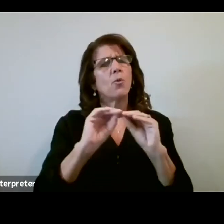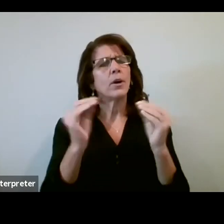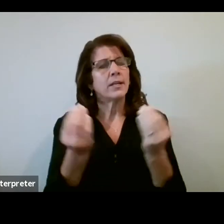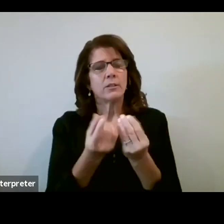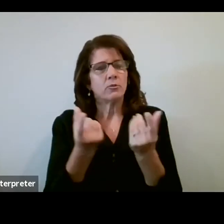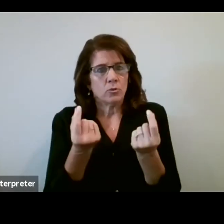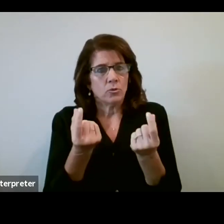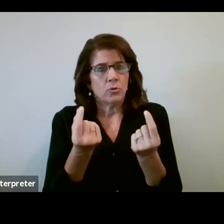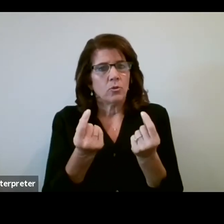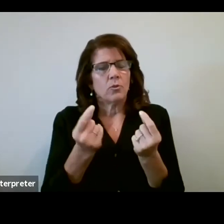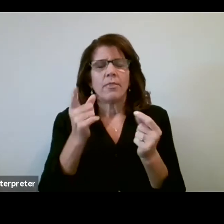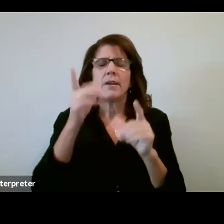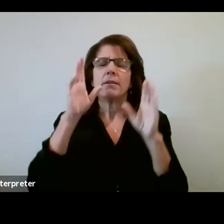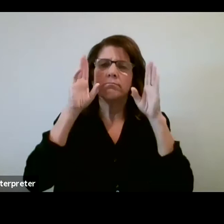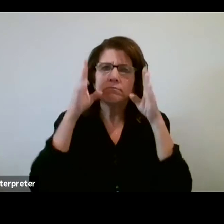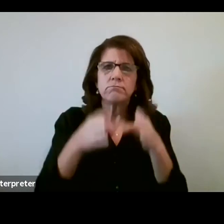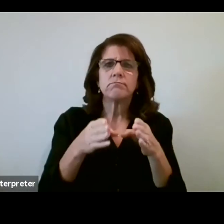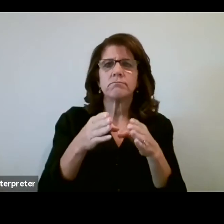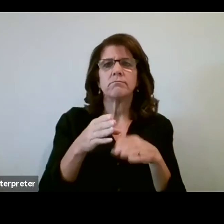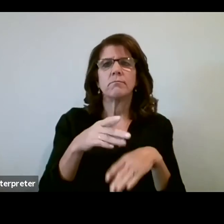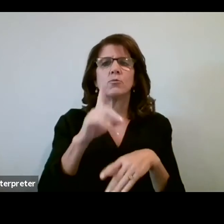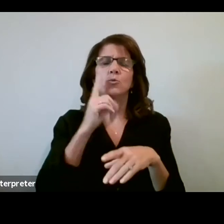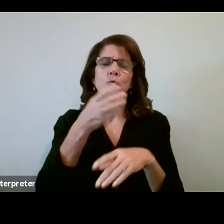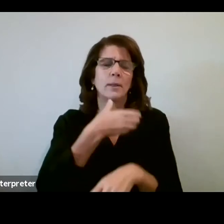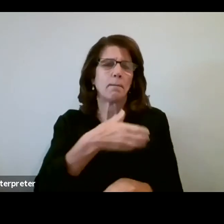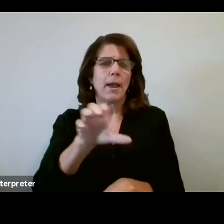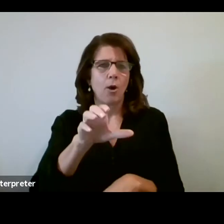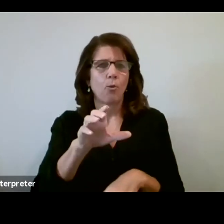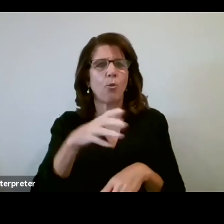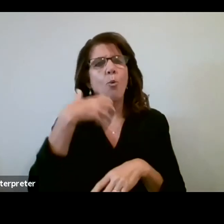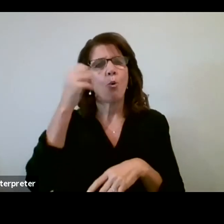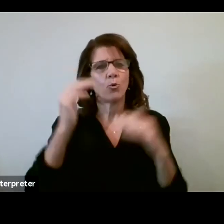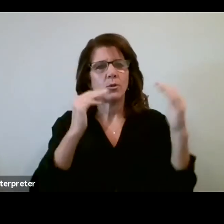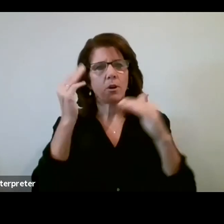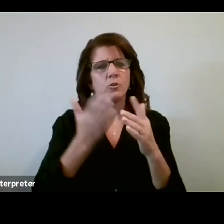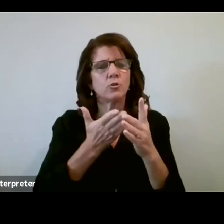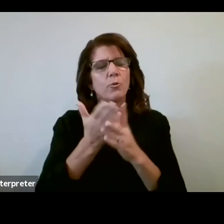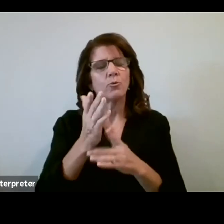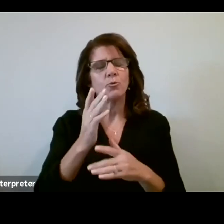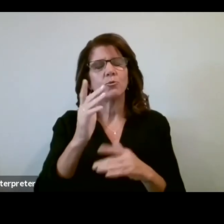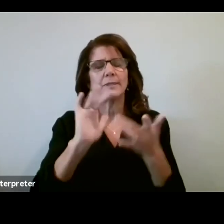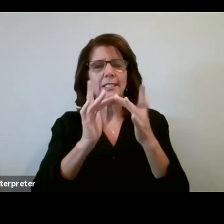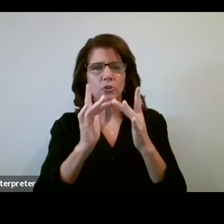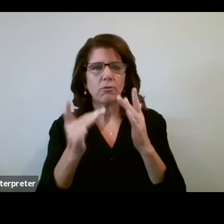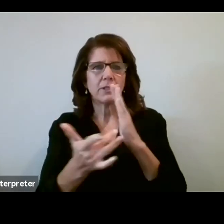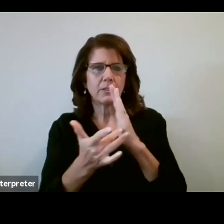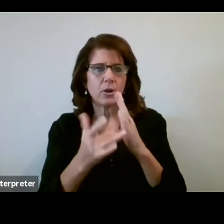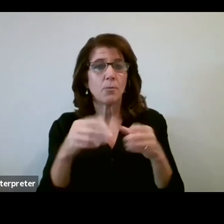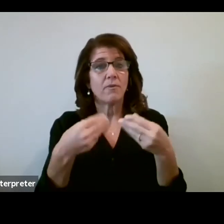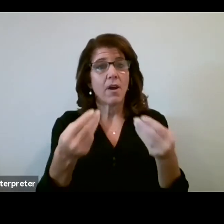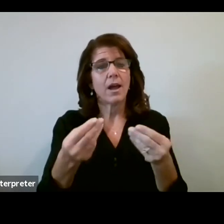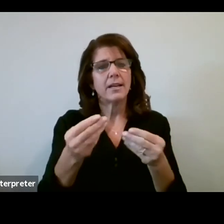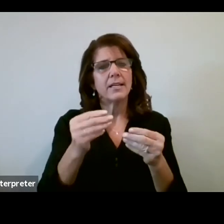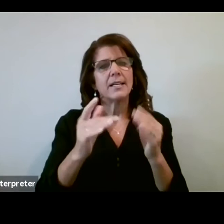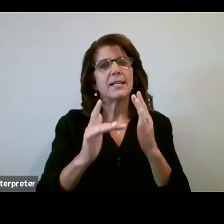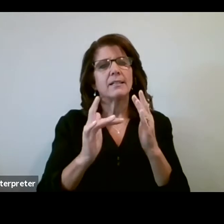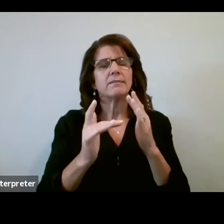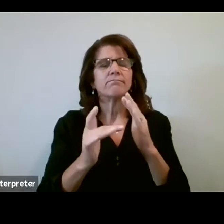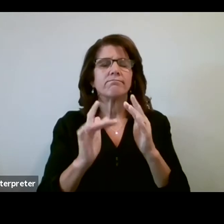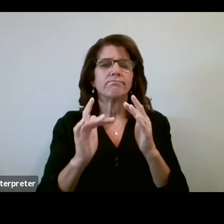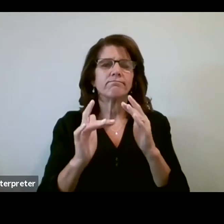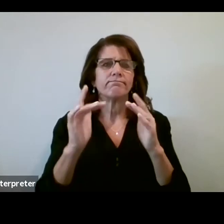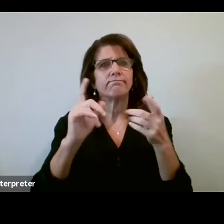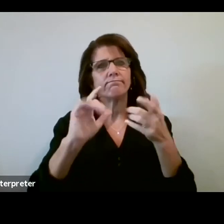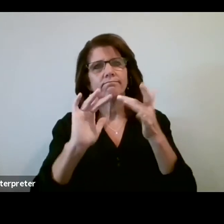that is dedicated to empowering older adults through digital technology and providing digital literacy programming. So that has been